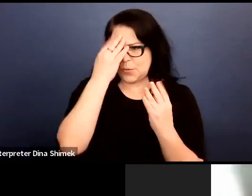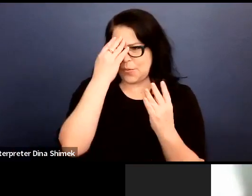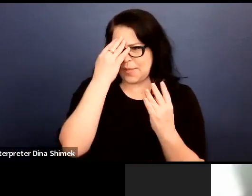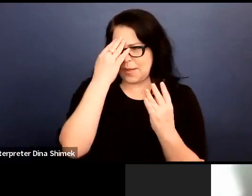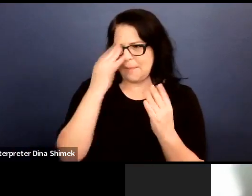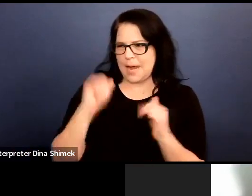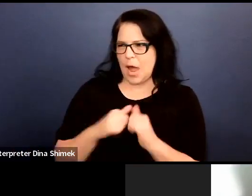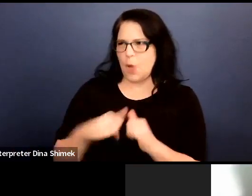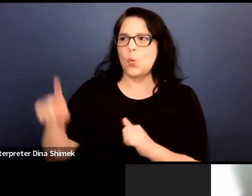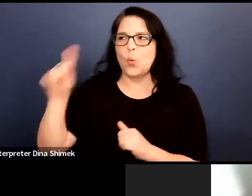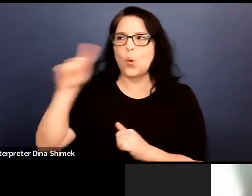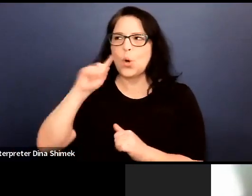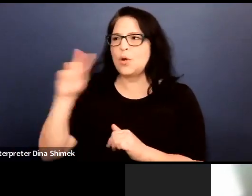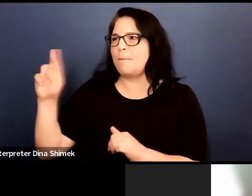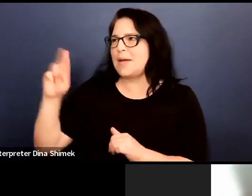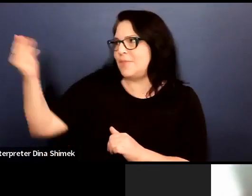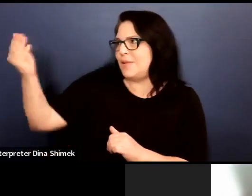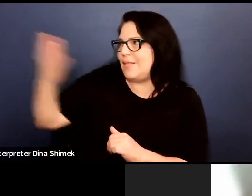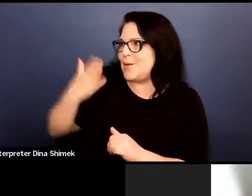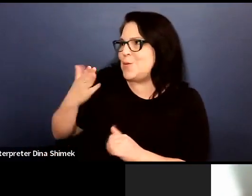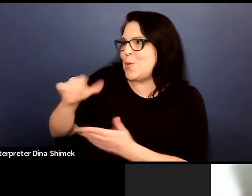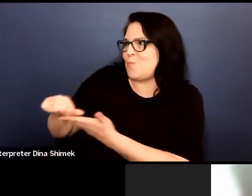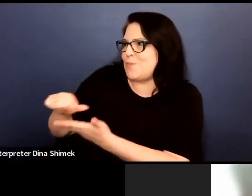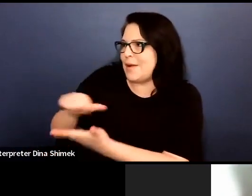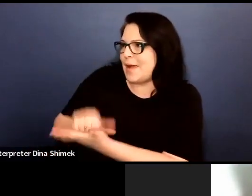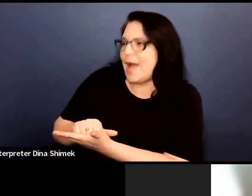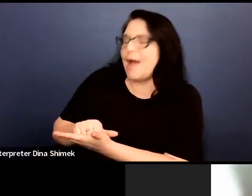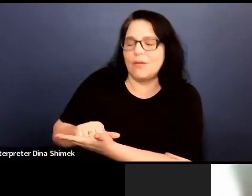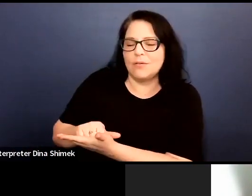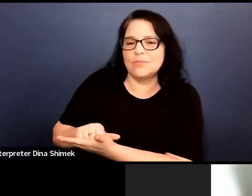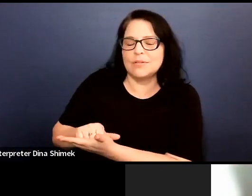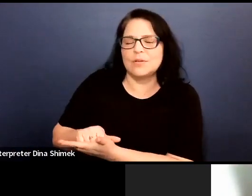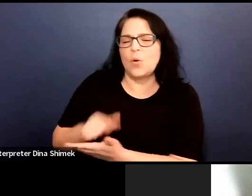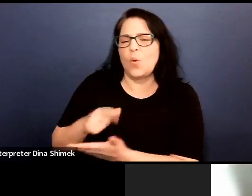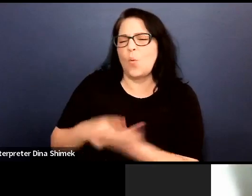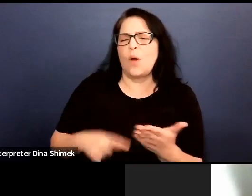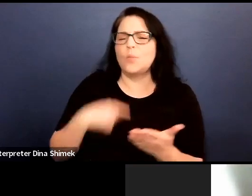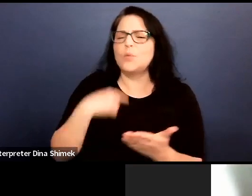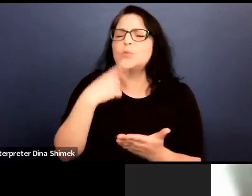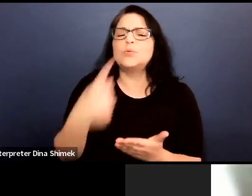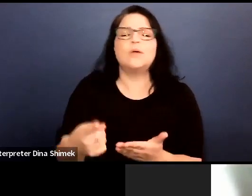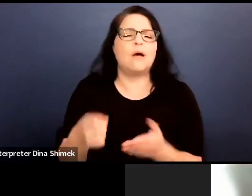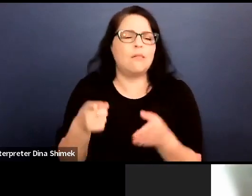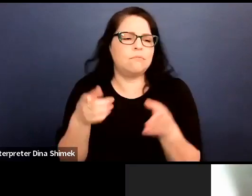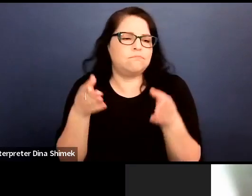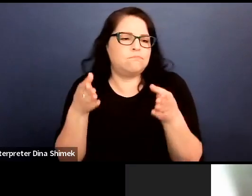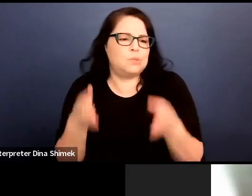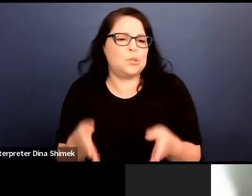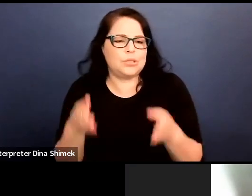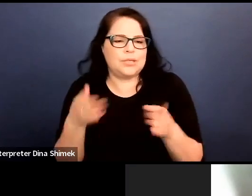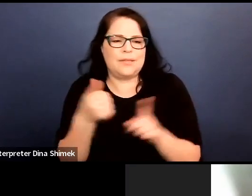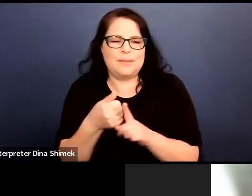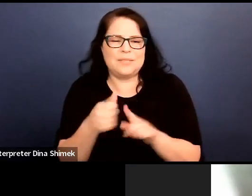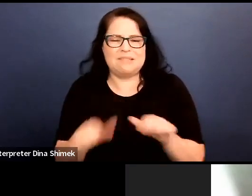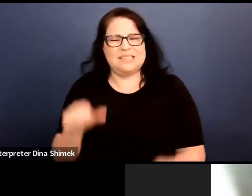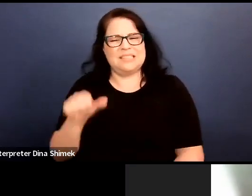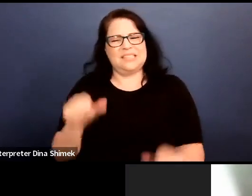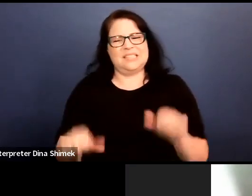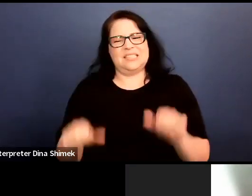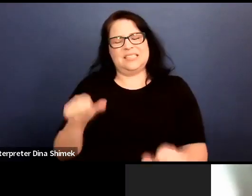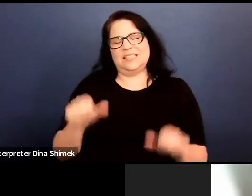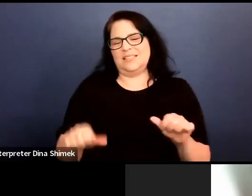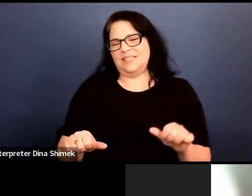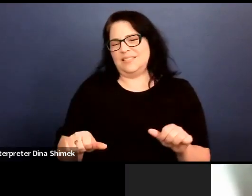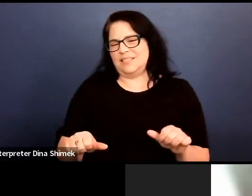ABLE accounts and you're one of the earlier adopters, you know, what would you tell somebody who's hesitant or not knowing